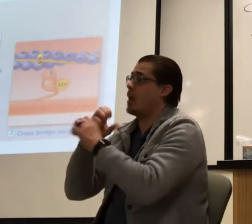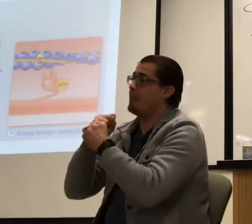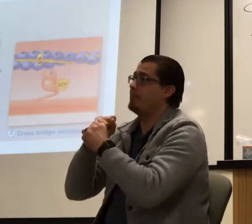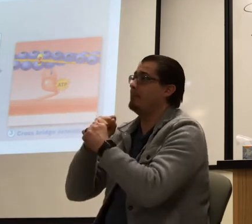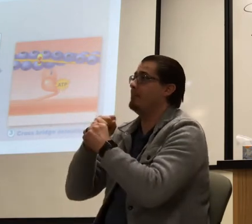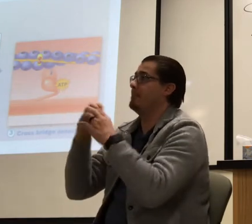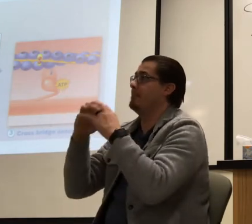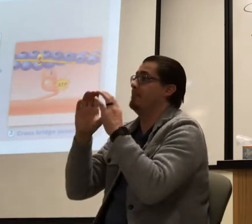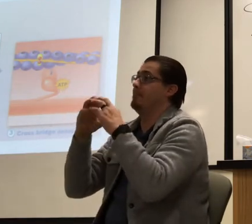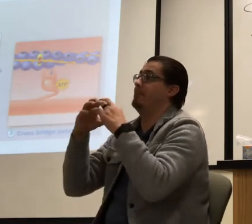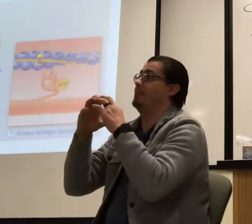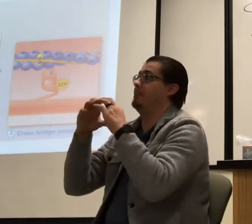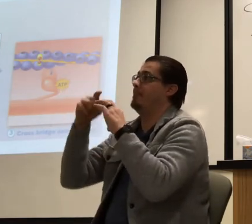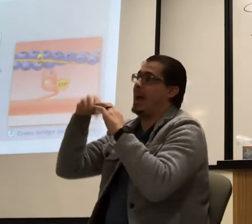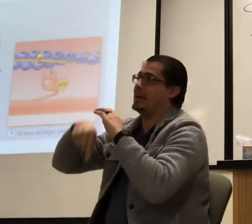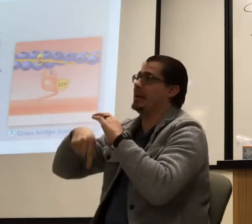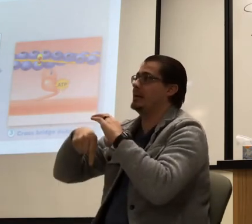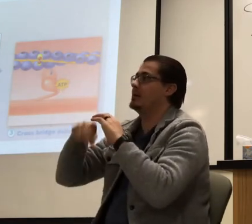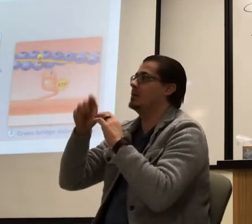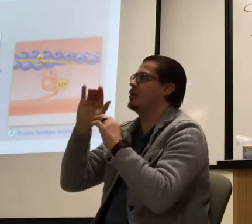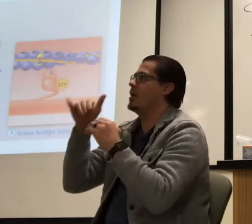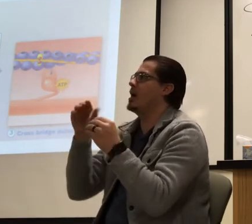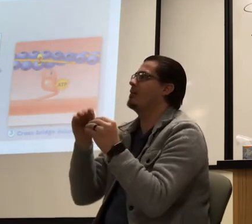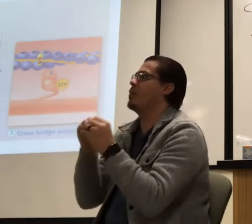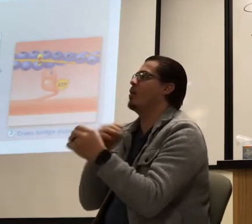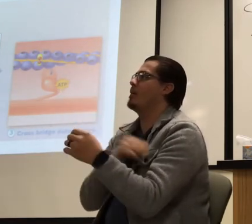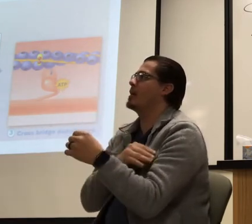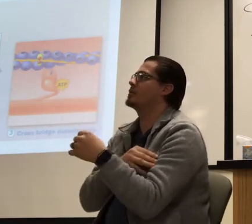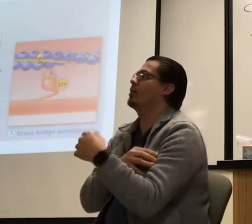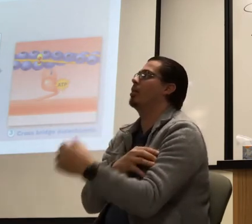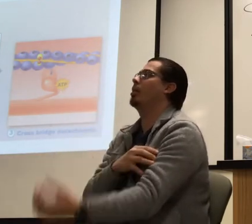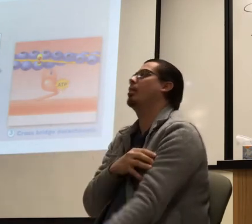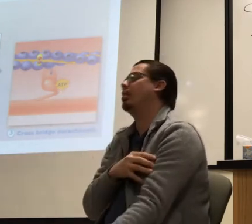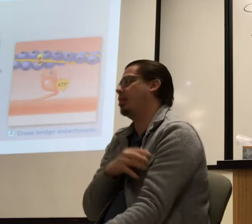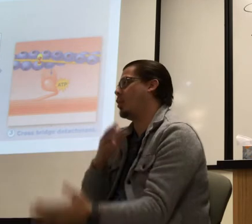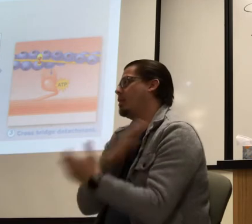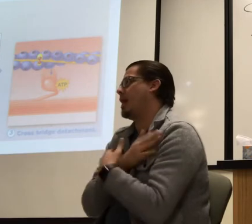in there so you can kind of have muscle relaxation.